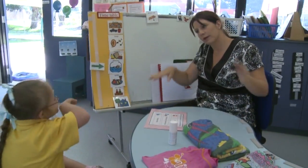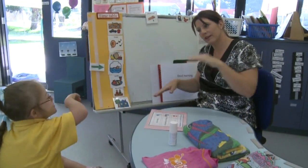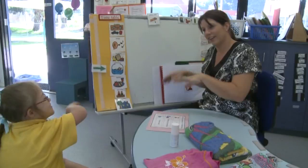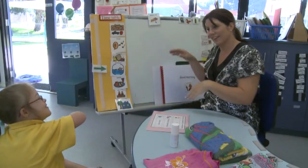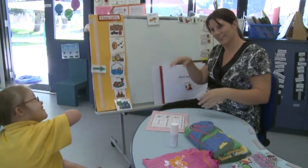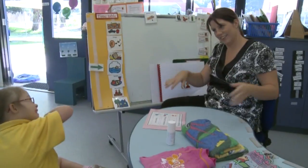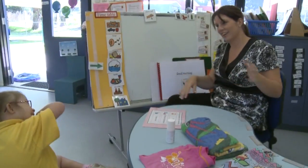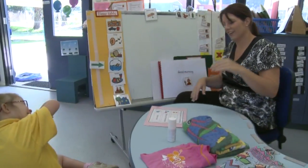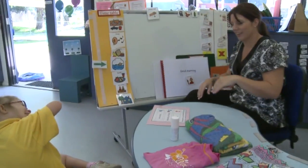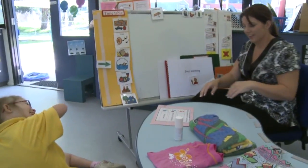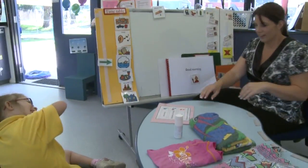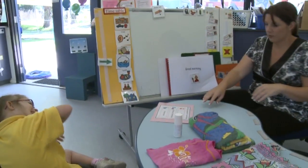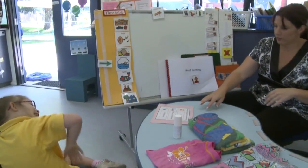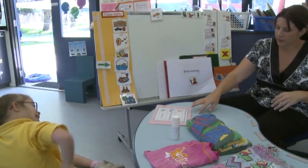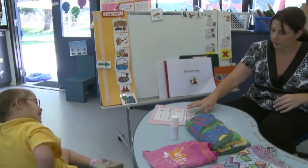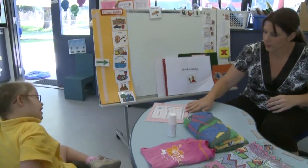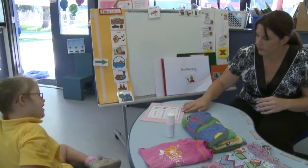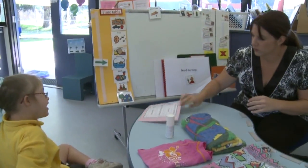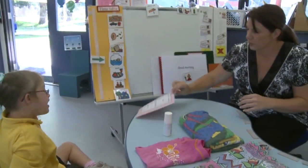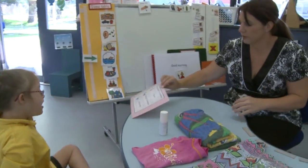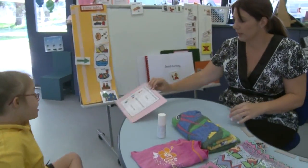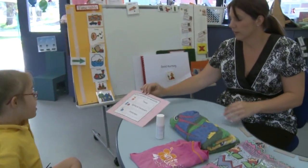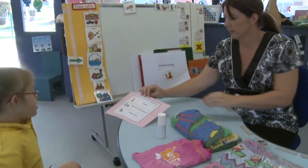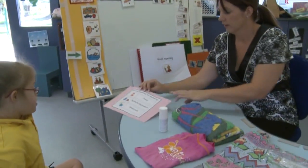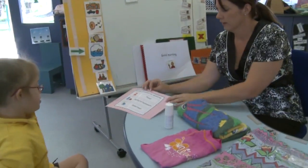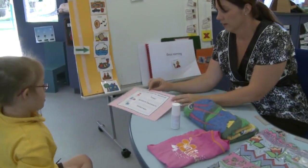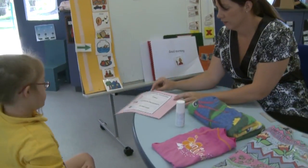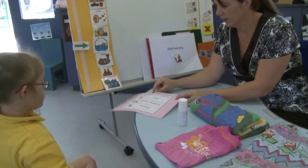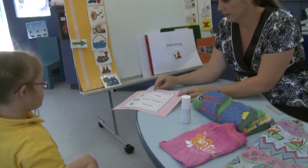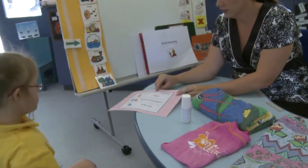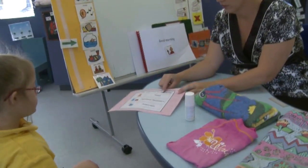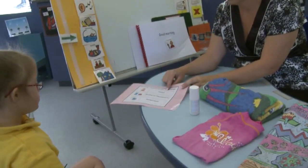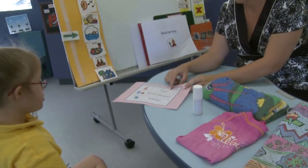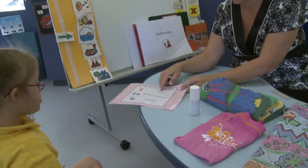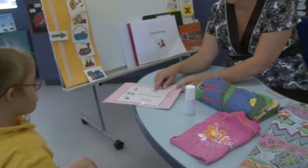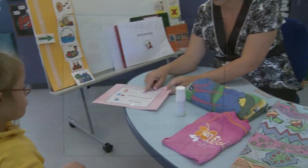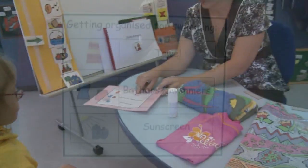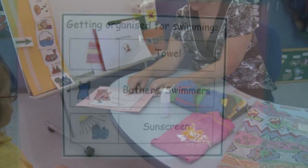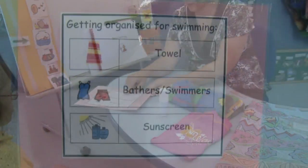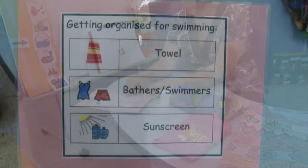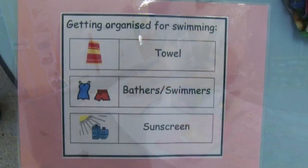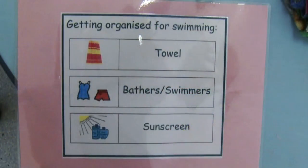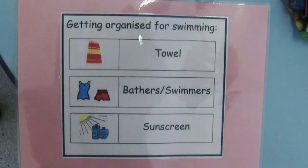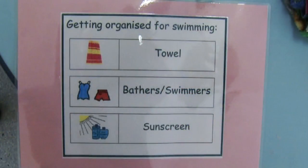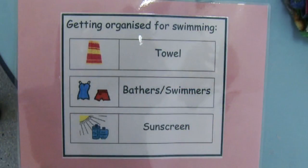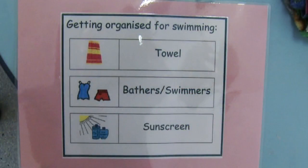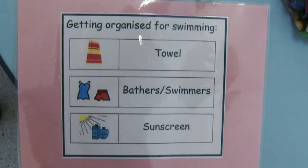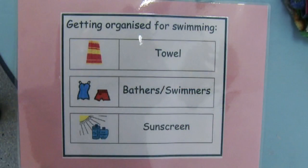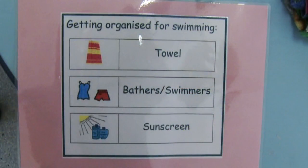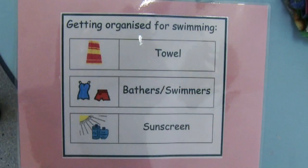swimming. Yeah. And when we get ready for swimming, we need to find our towel, our bathers,